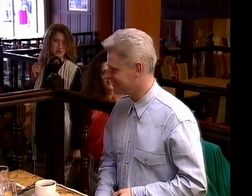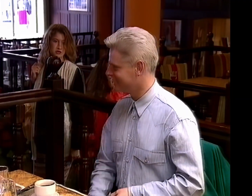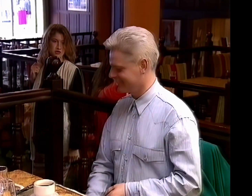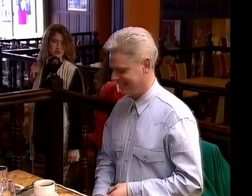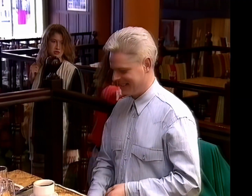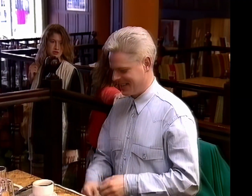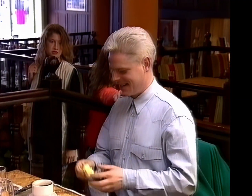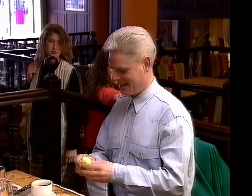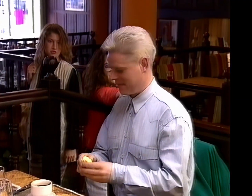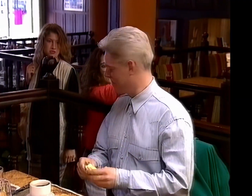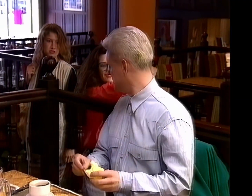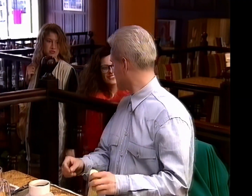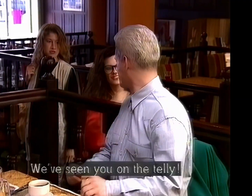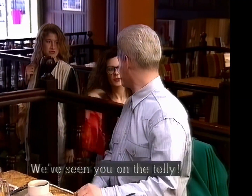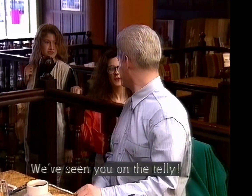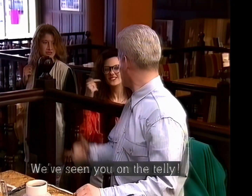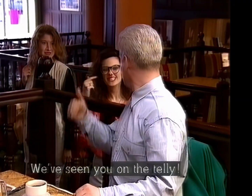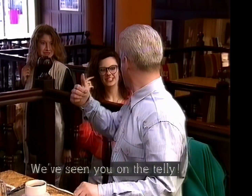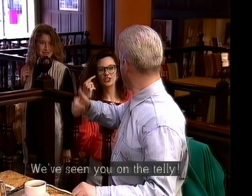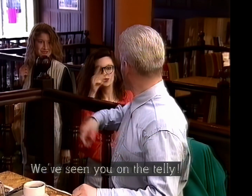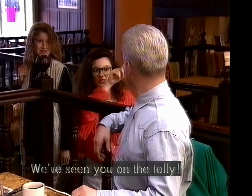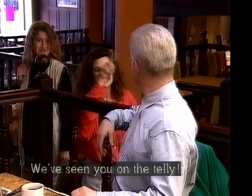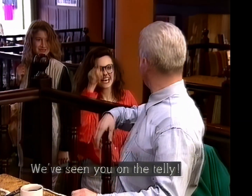really. We've seen you on the telly.